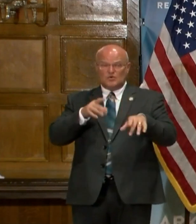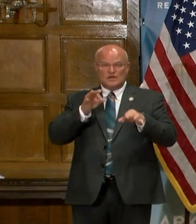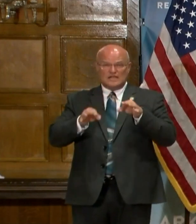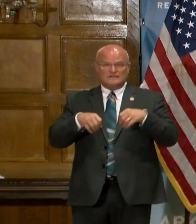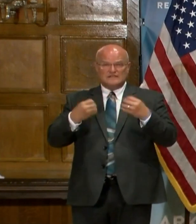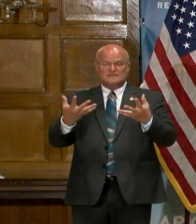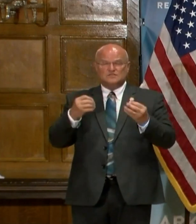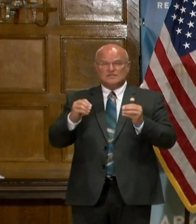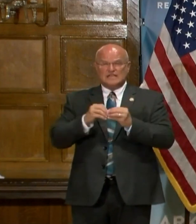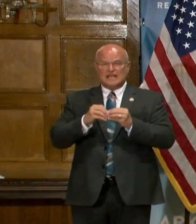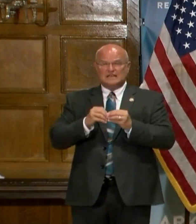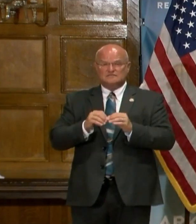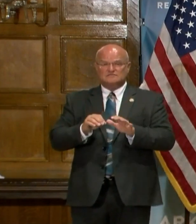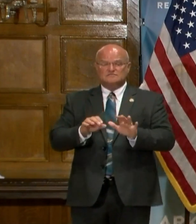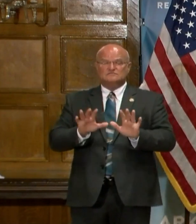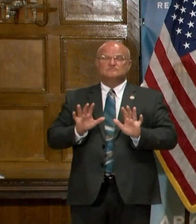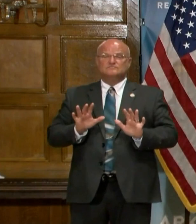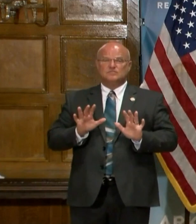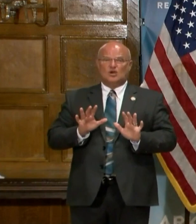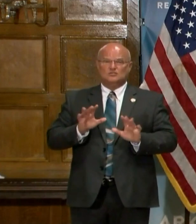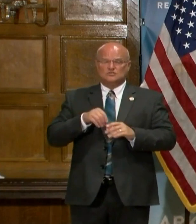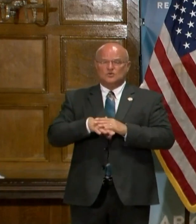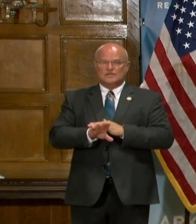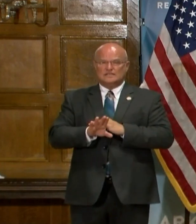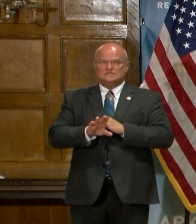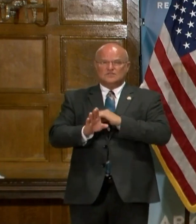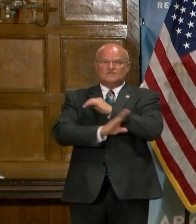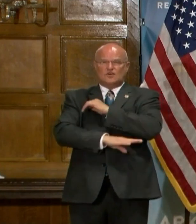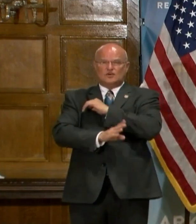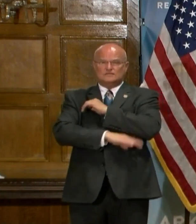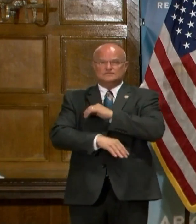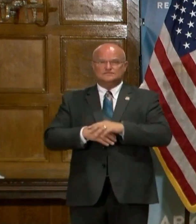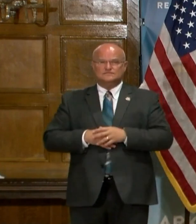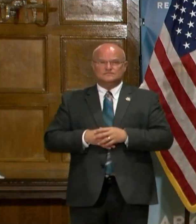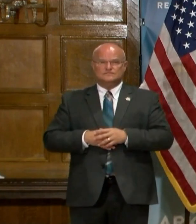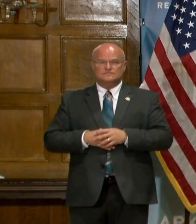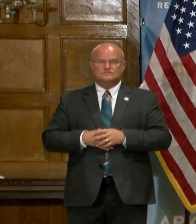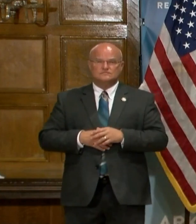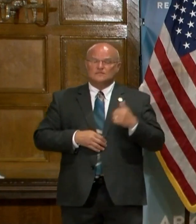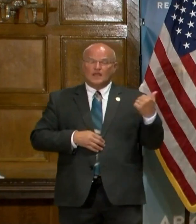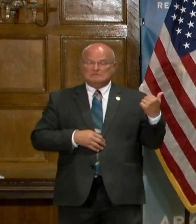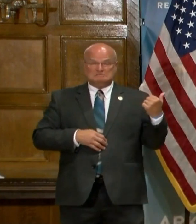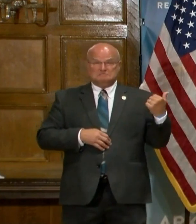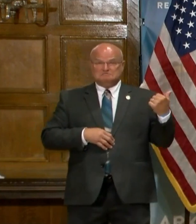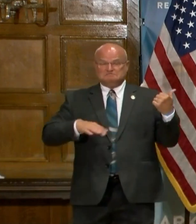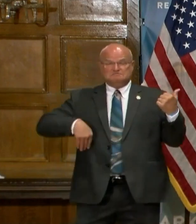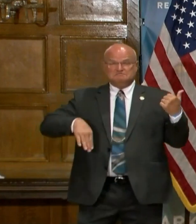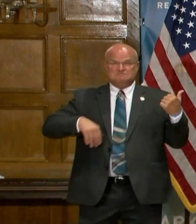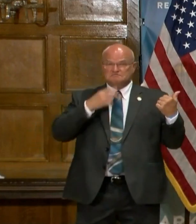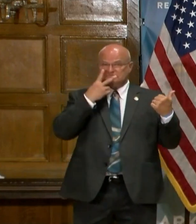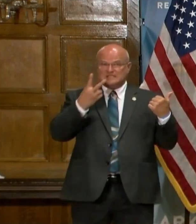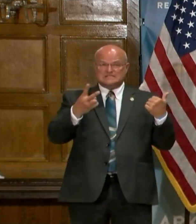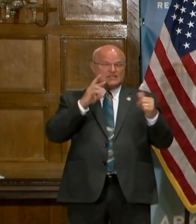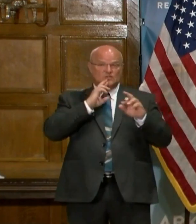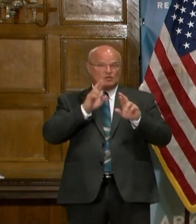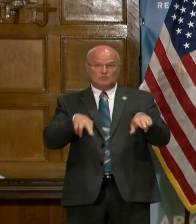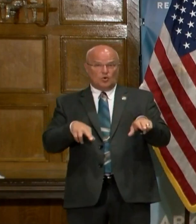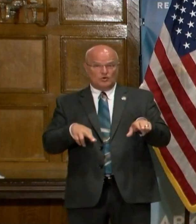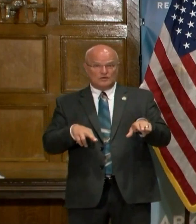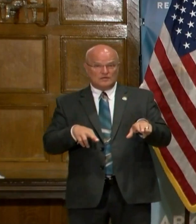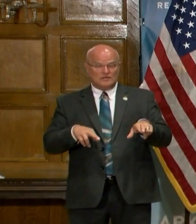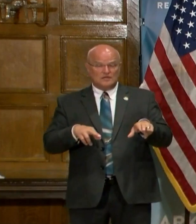it gives you any kind of pause going into the fall. I have not seen the